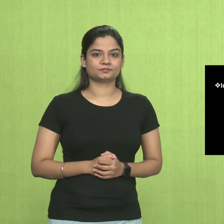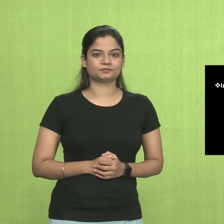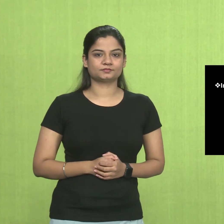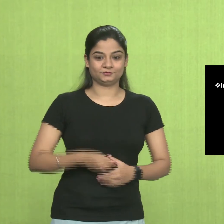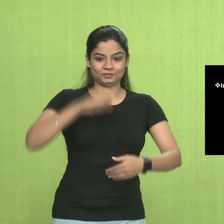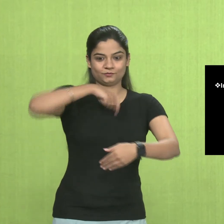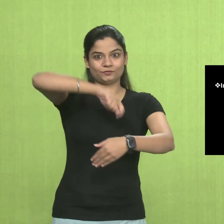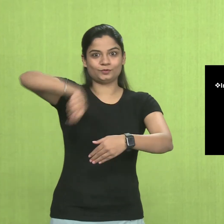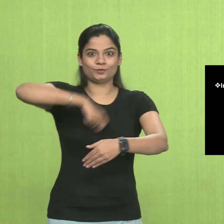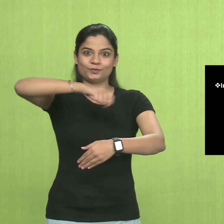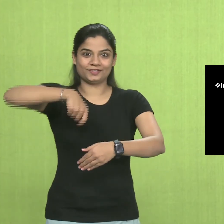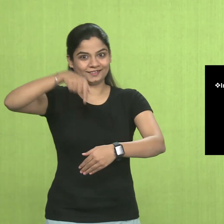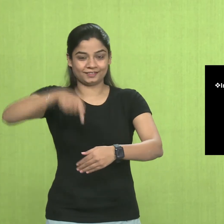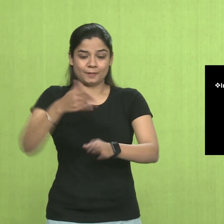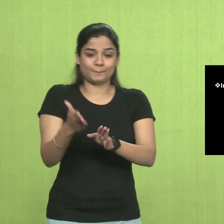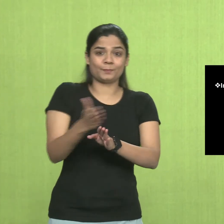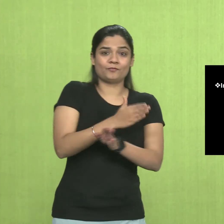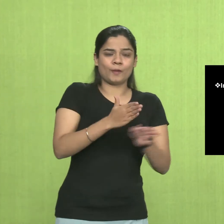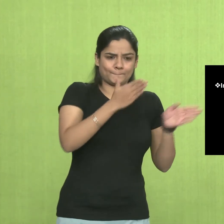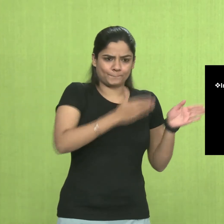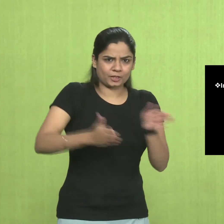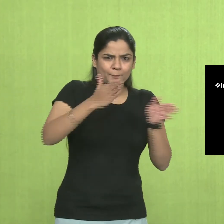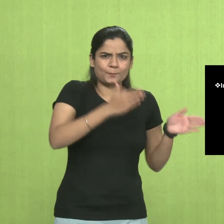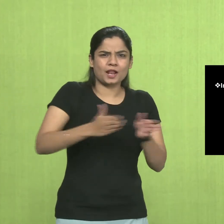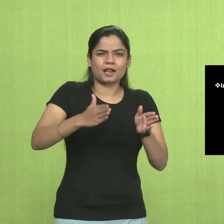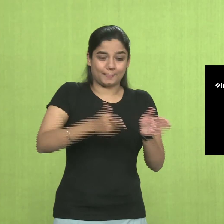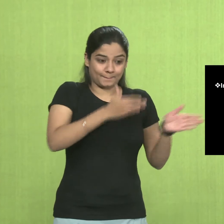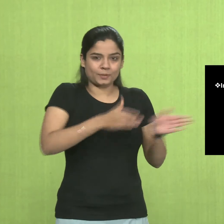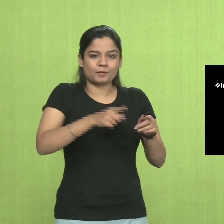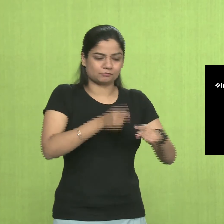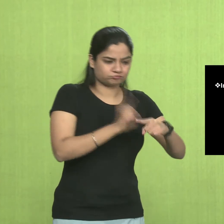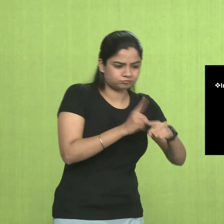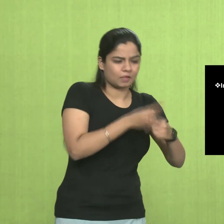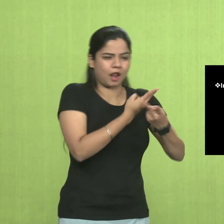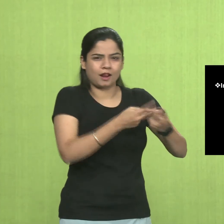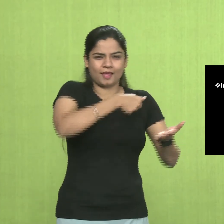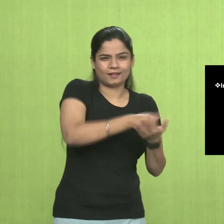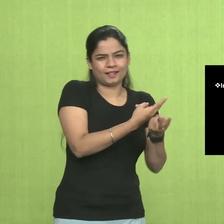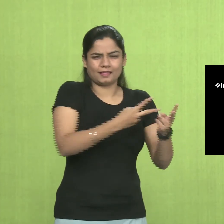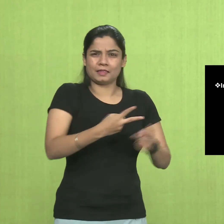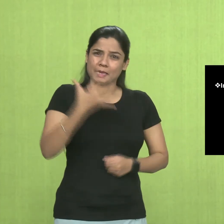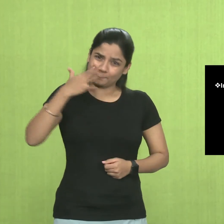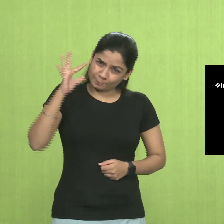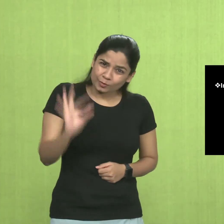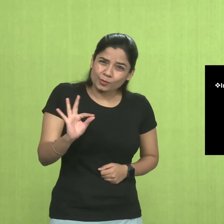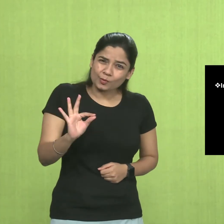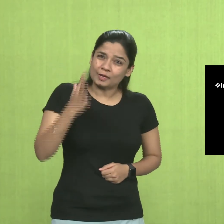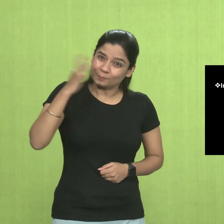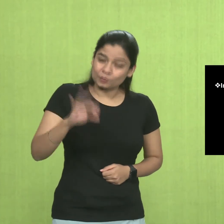What is the importance for pre-preparation of cooking? What is the importance of preparation? Let me show